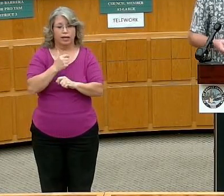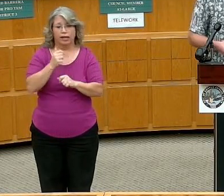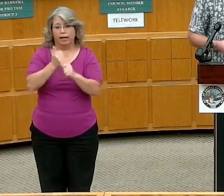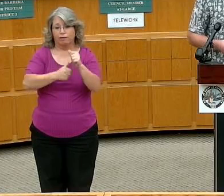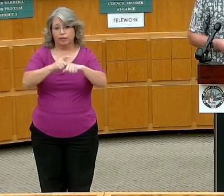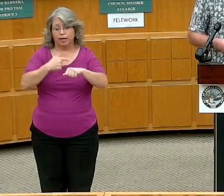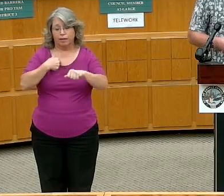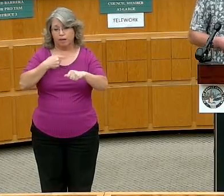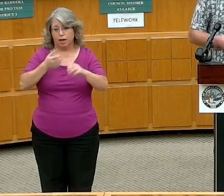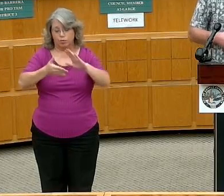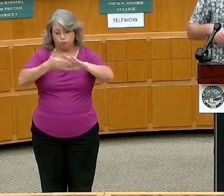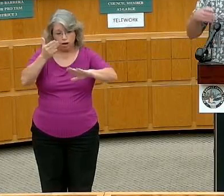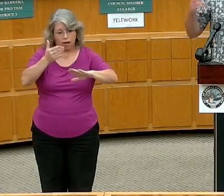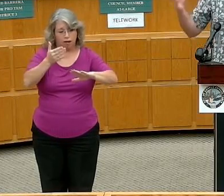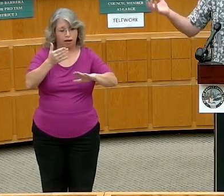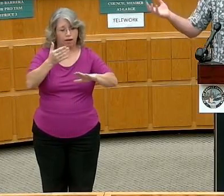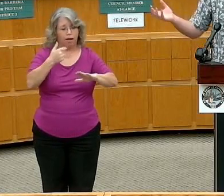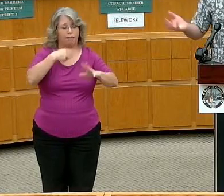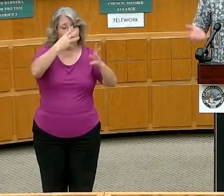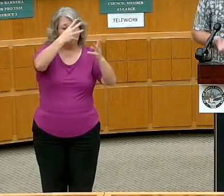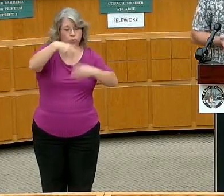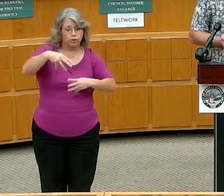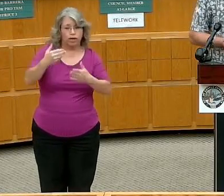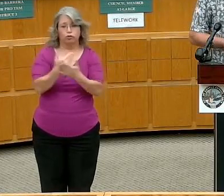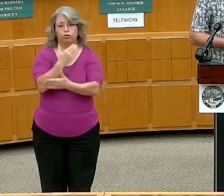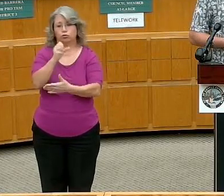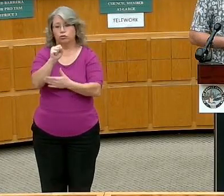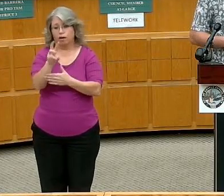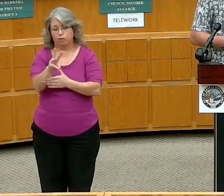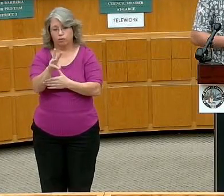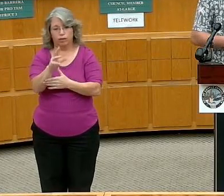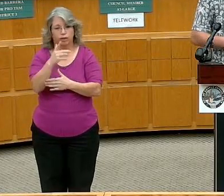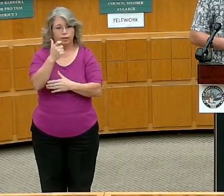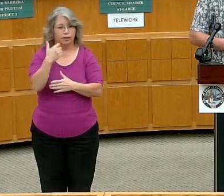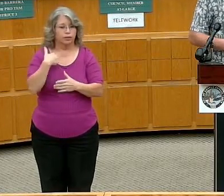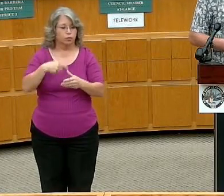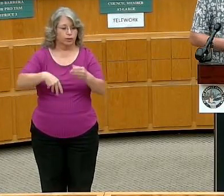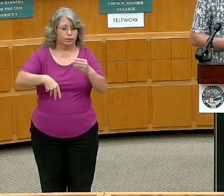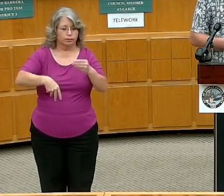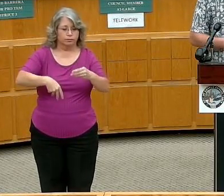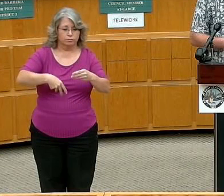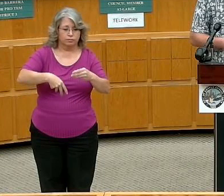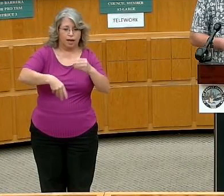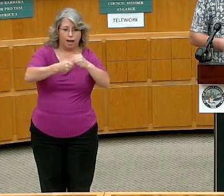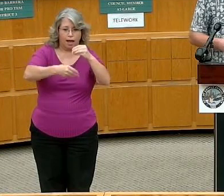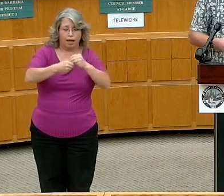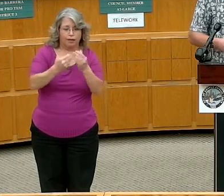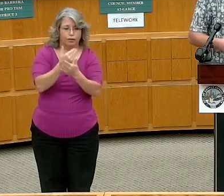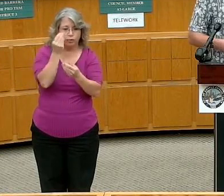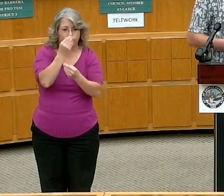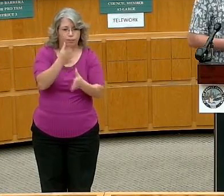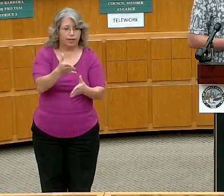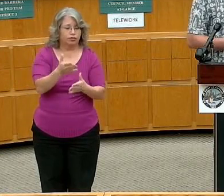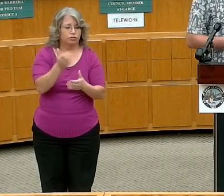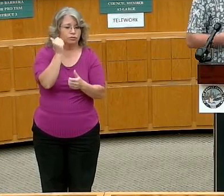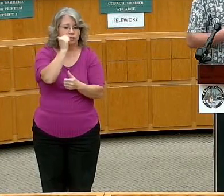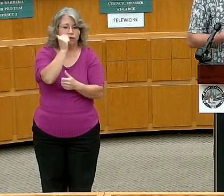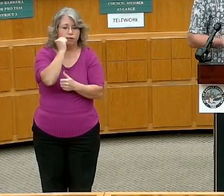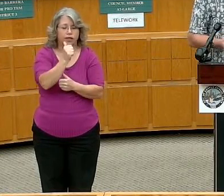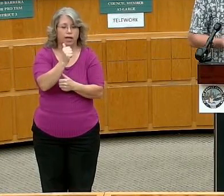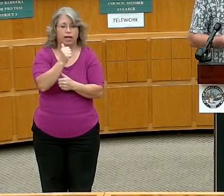because it's constantly being updated. There's new information that we're putting into the model every day. New studies are coming out every day that we can use to